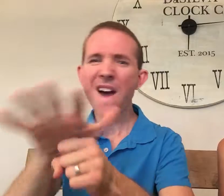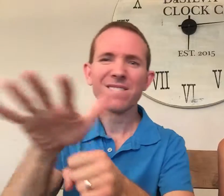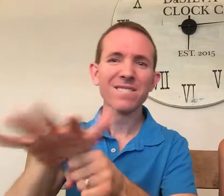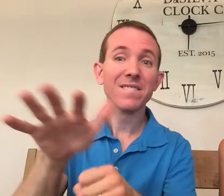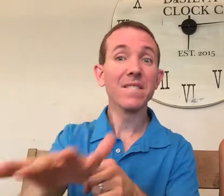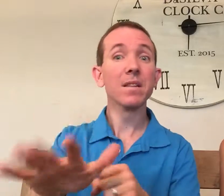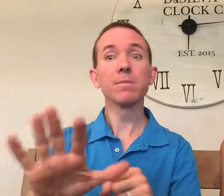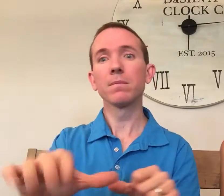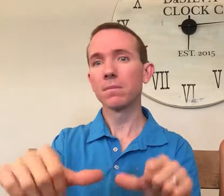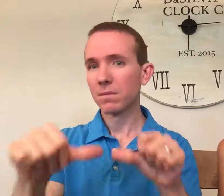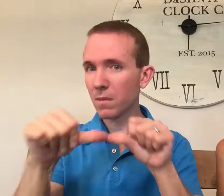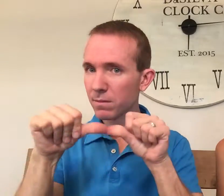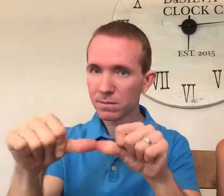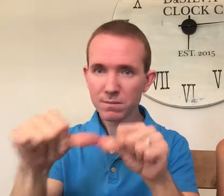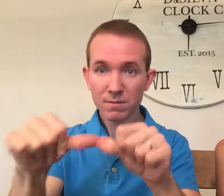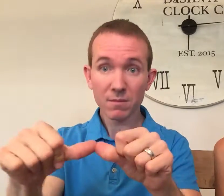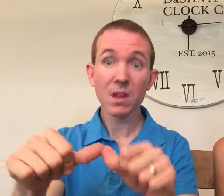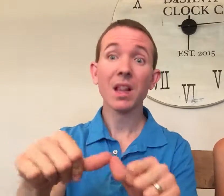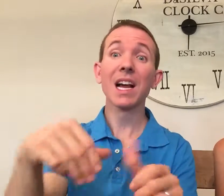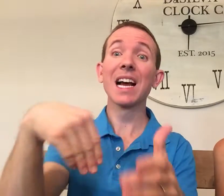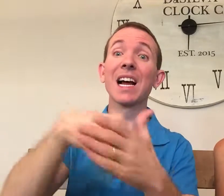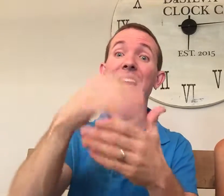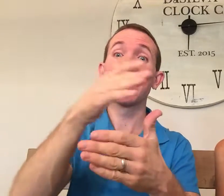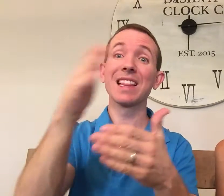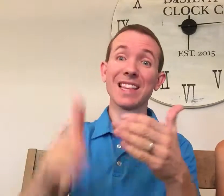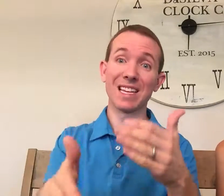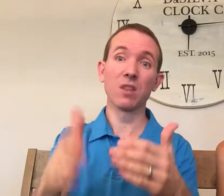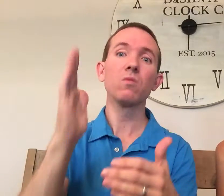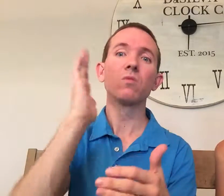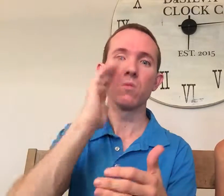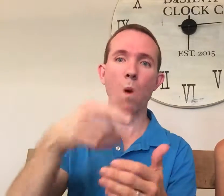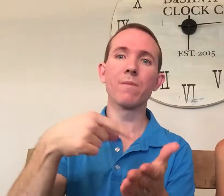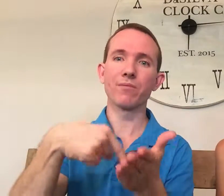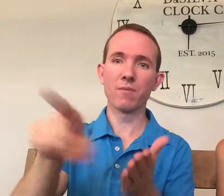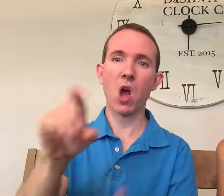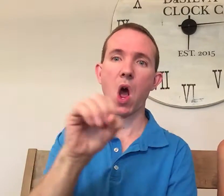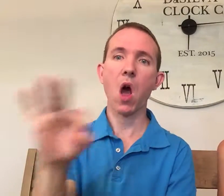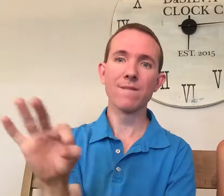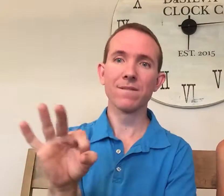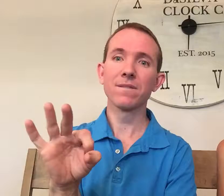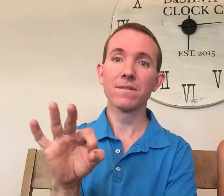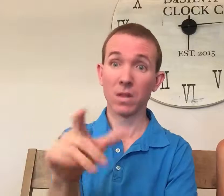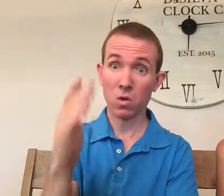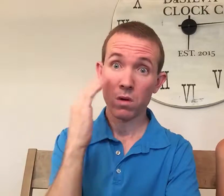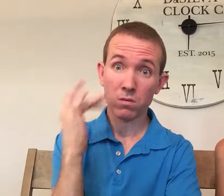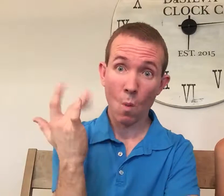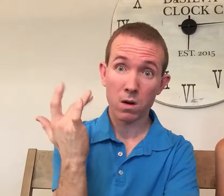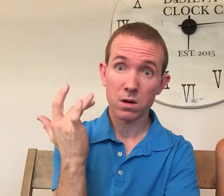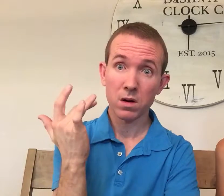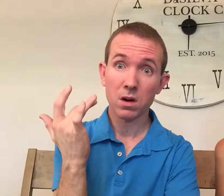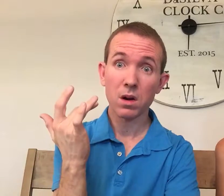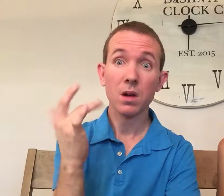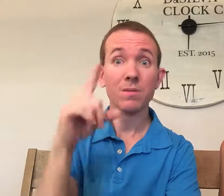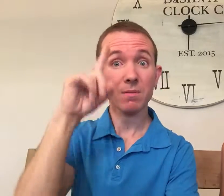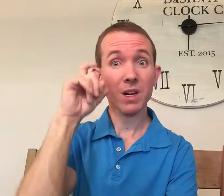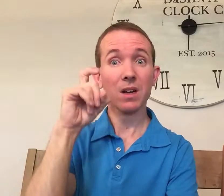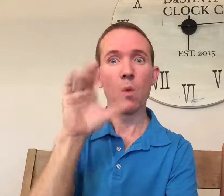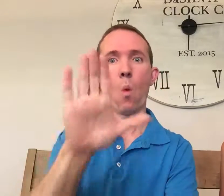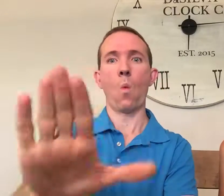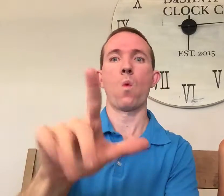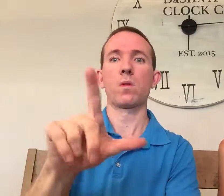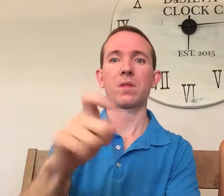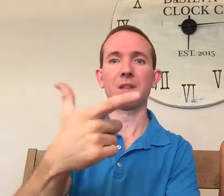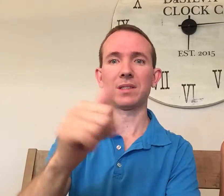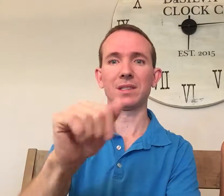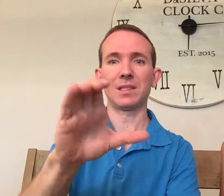your hard work or think you're not doing enough, just continue to go and thrive, and it will pay off. It will. And you know